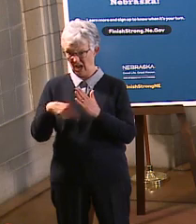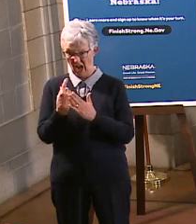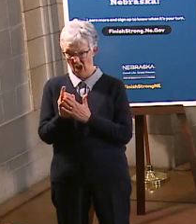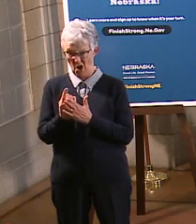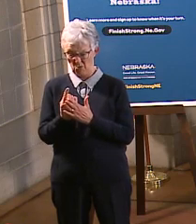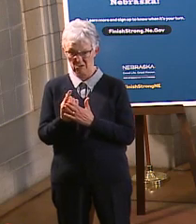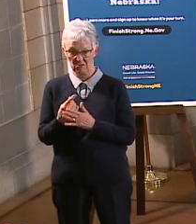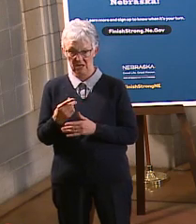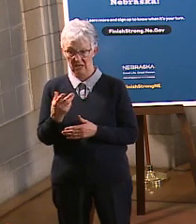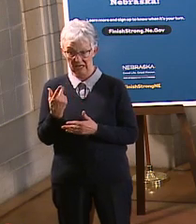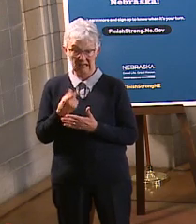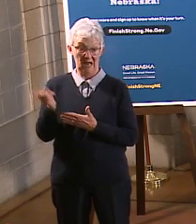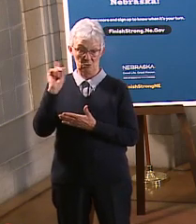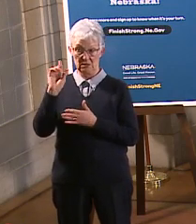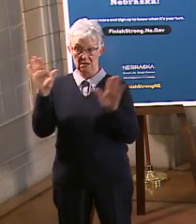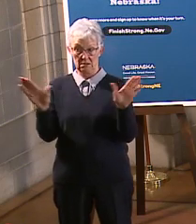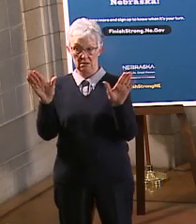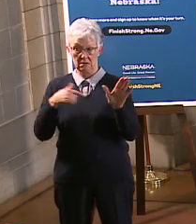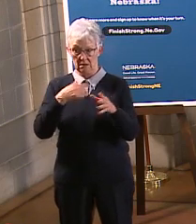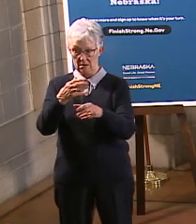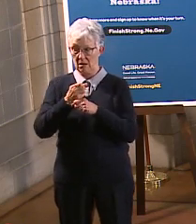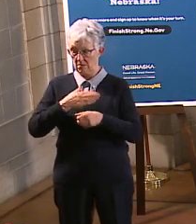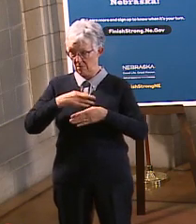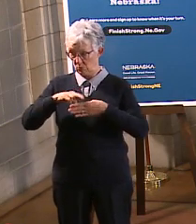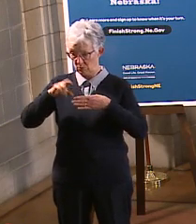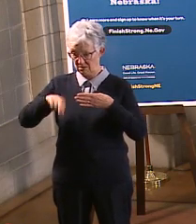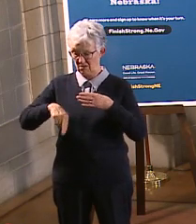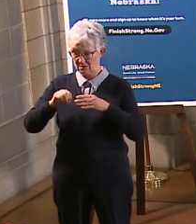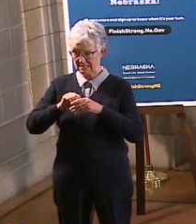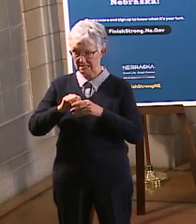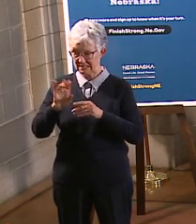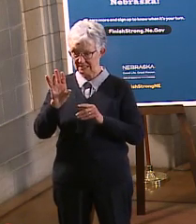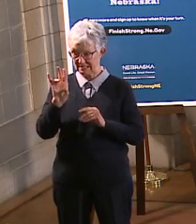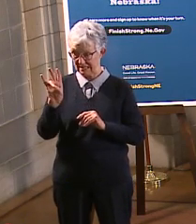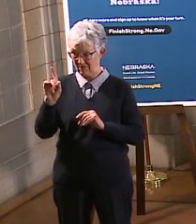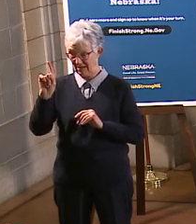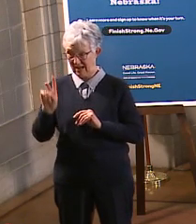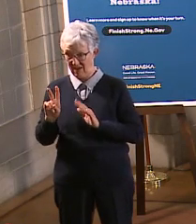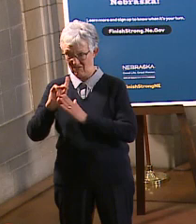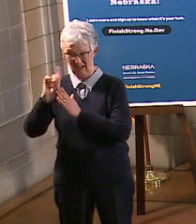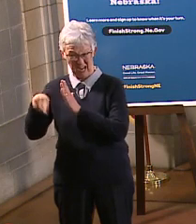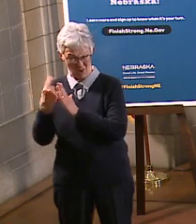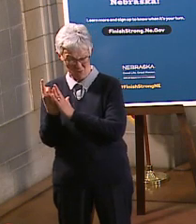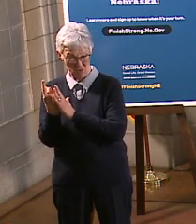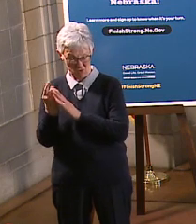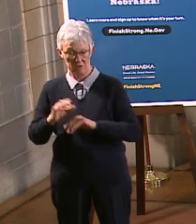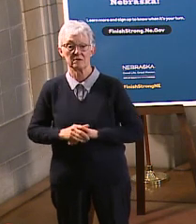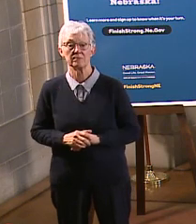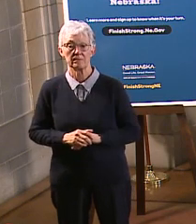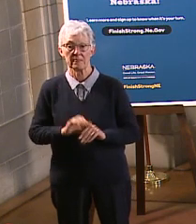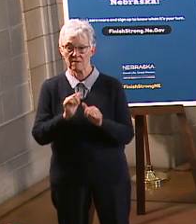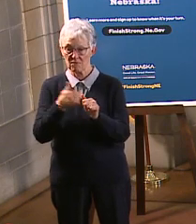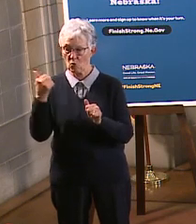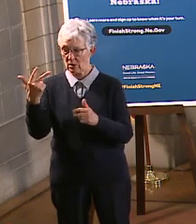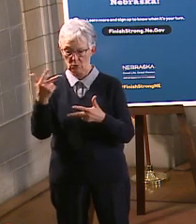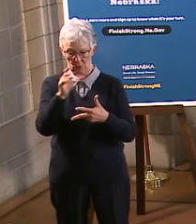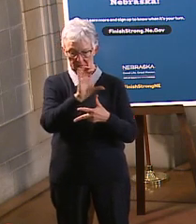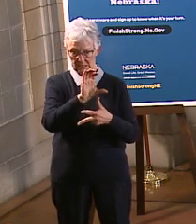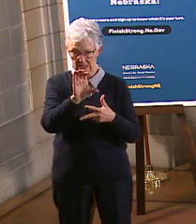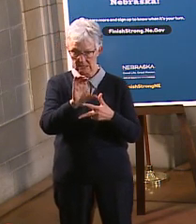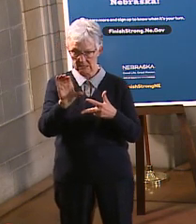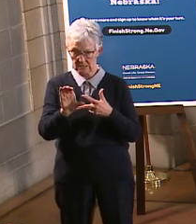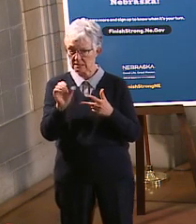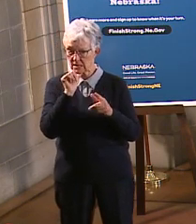back in 7.5 hours, so it can be very, very quick. Also avoid the 3 C's, you know, those close